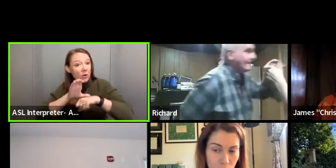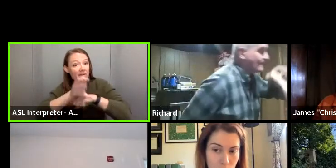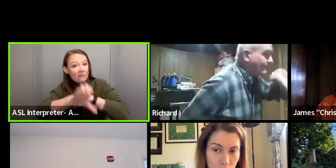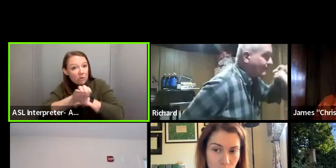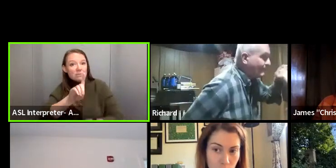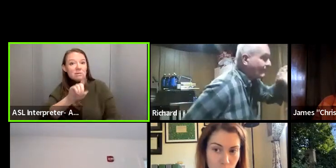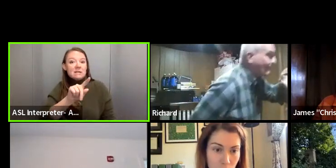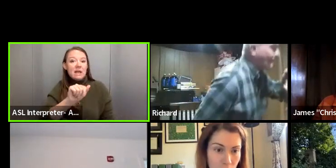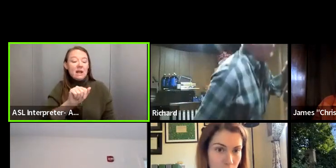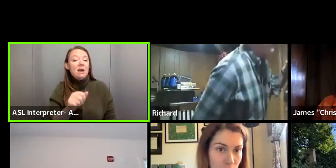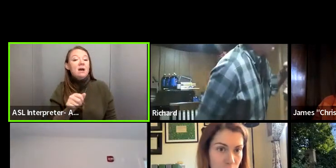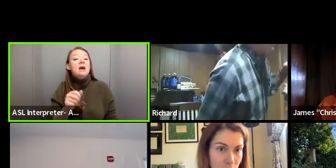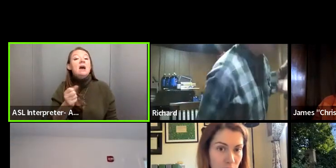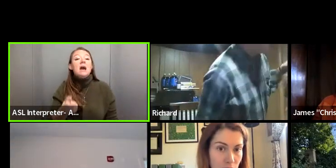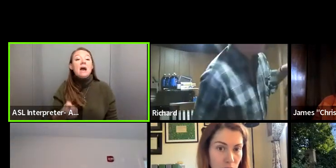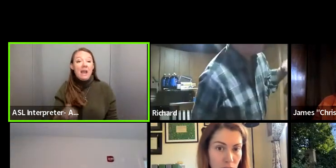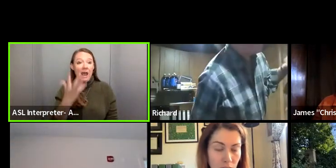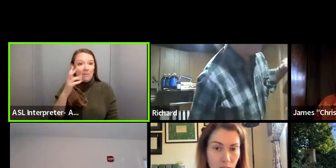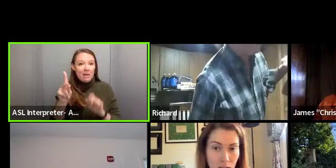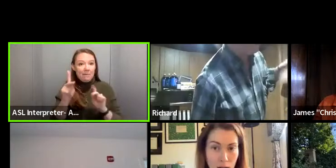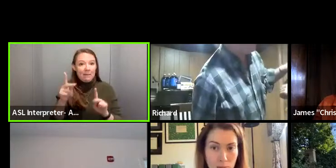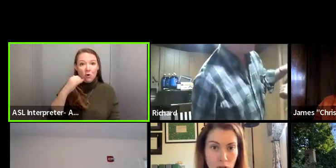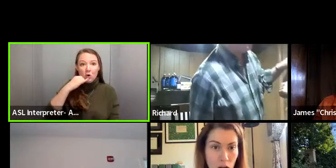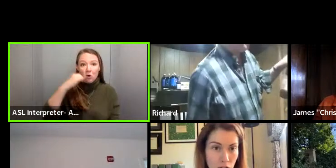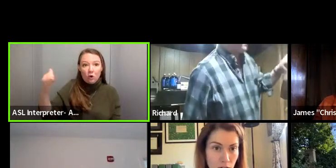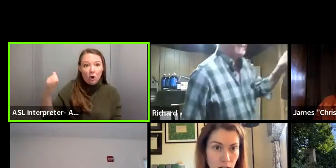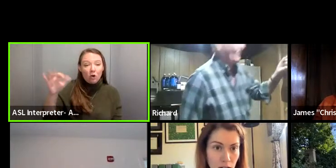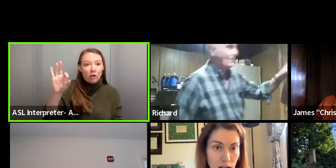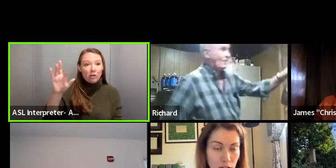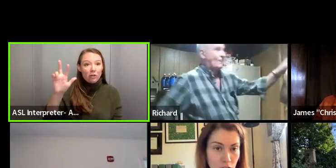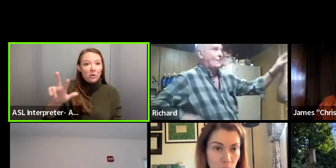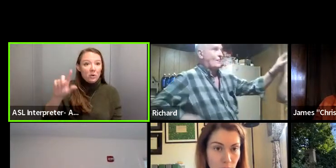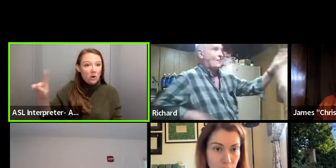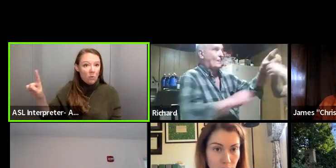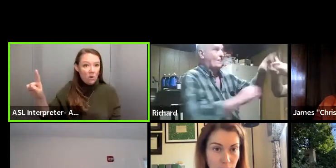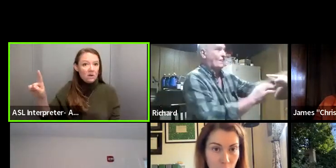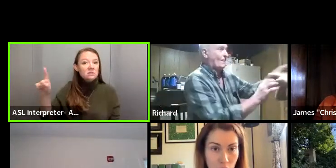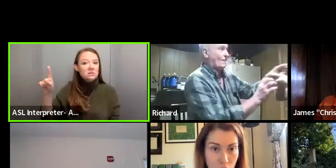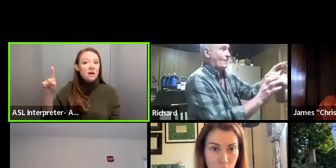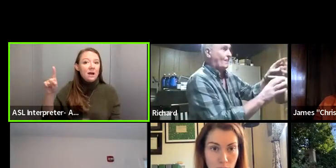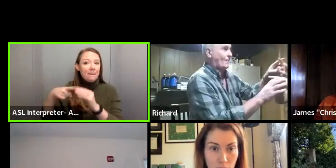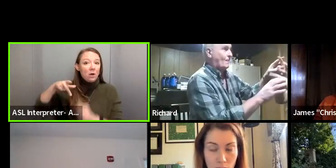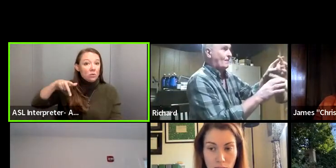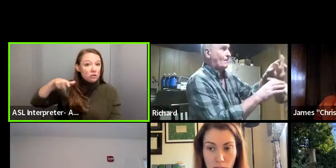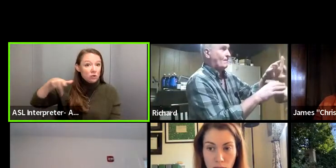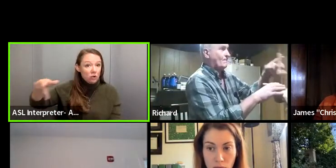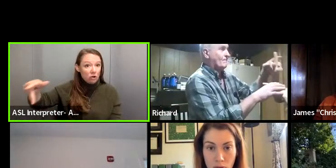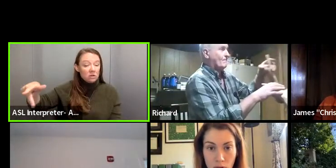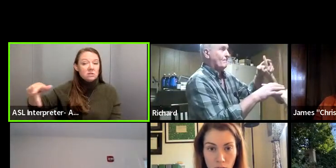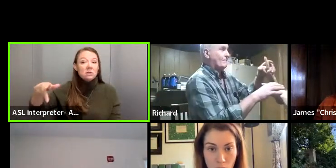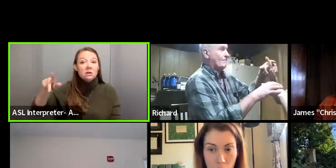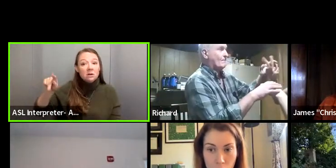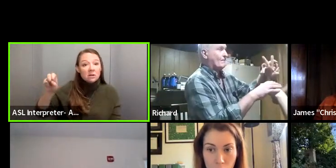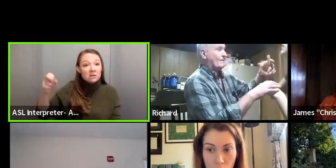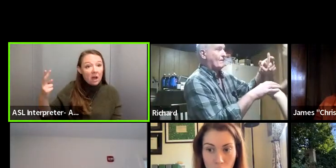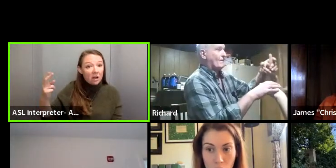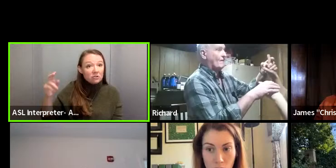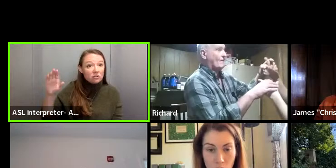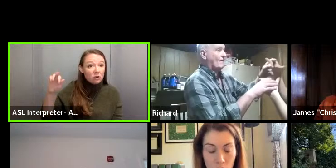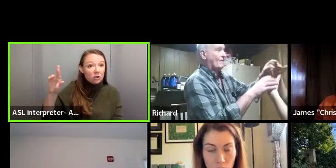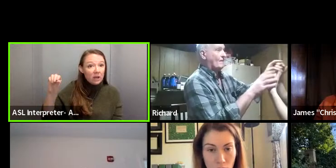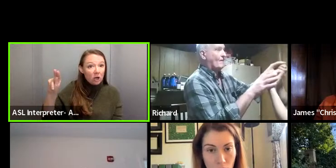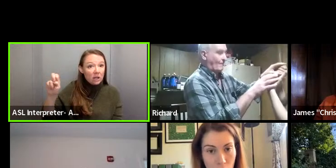scooter calls 311 has received. Tosh or Caroline, did you want to take that question?